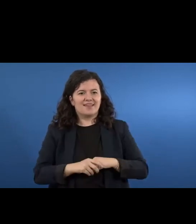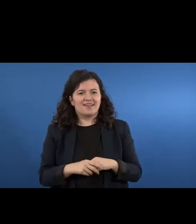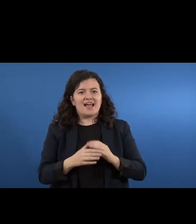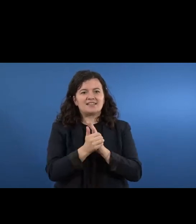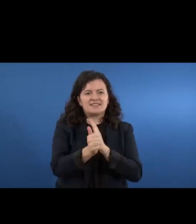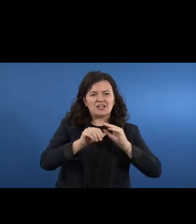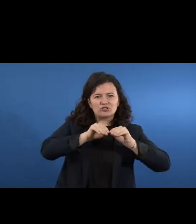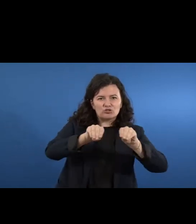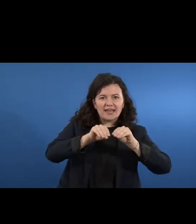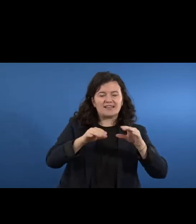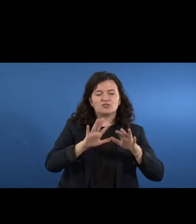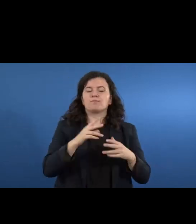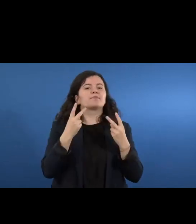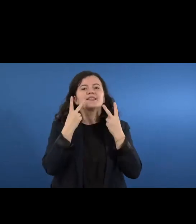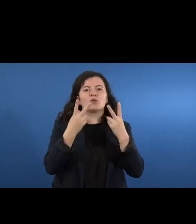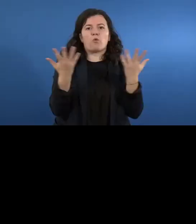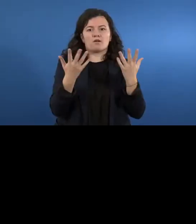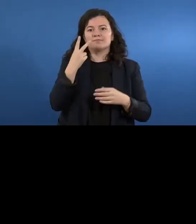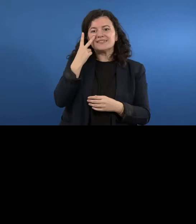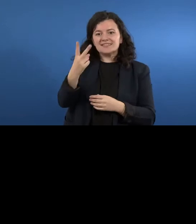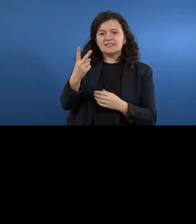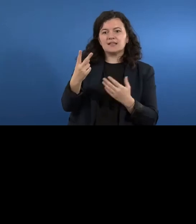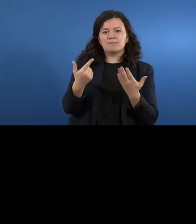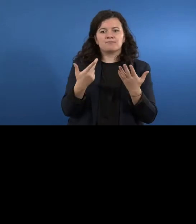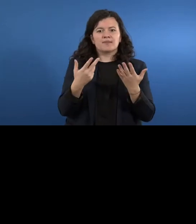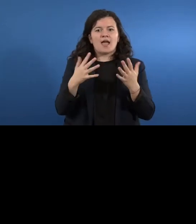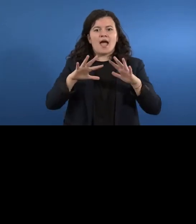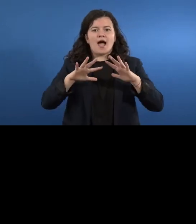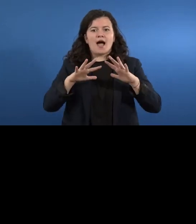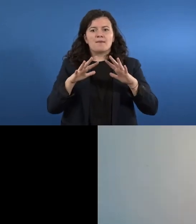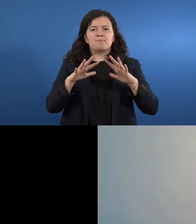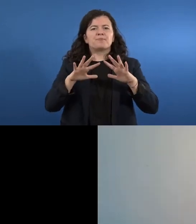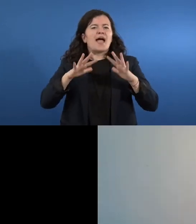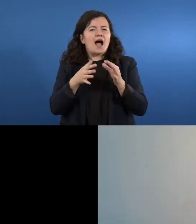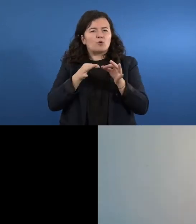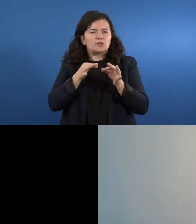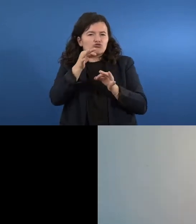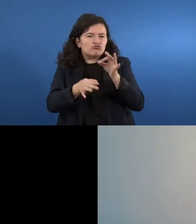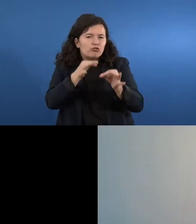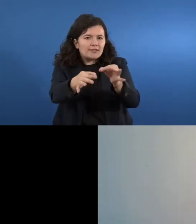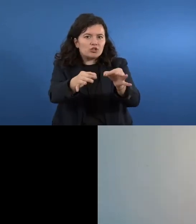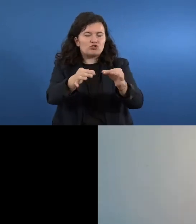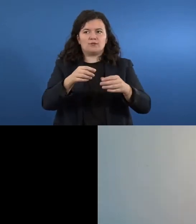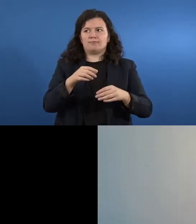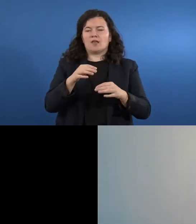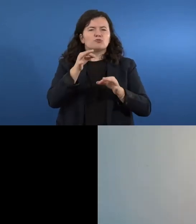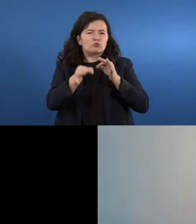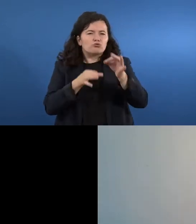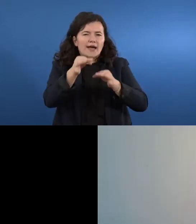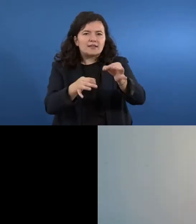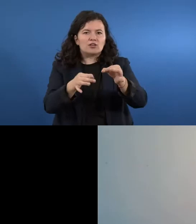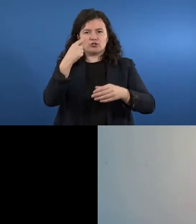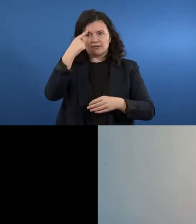methodology that is used to provide strategic guidance on integrating